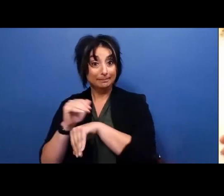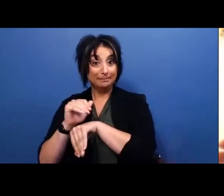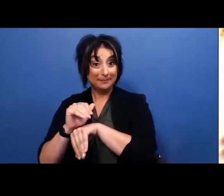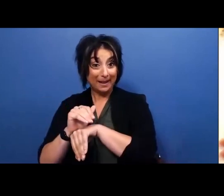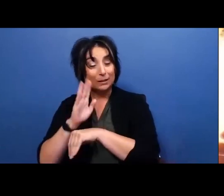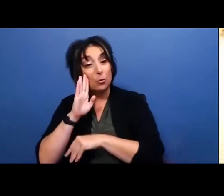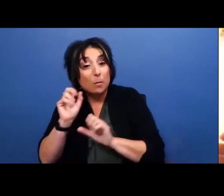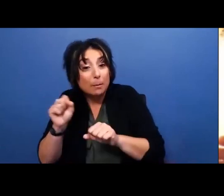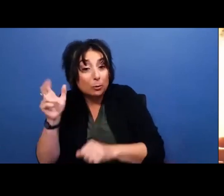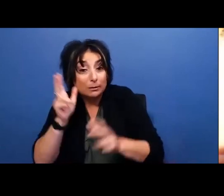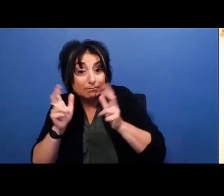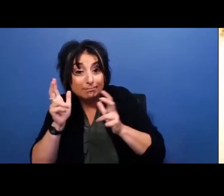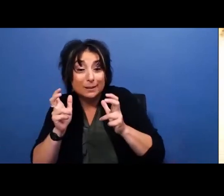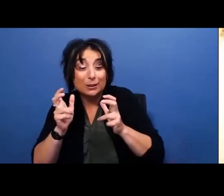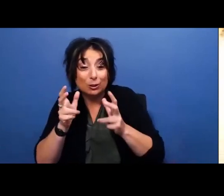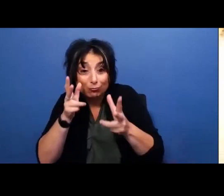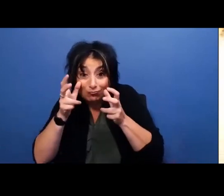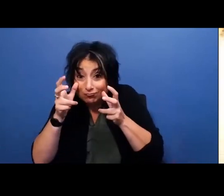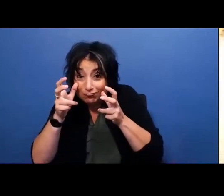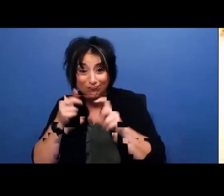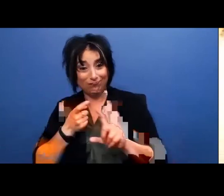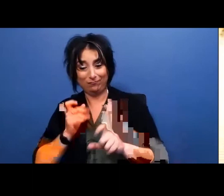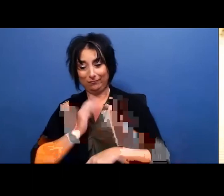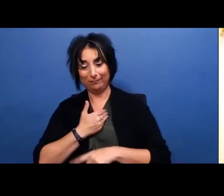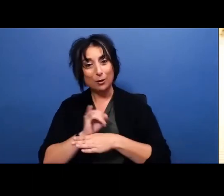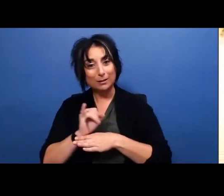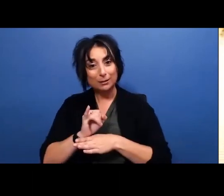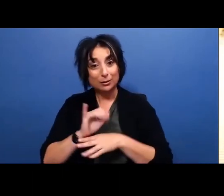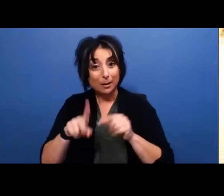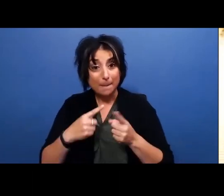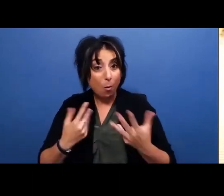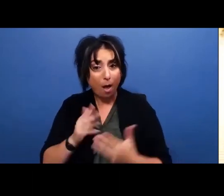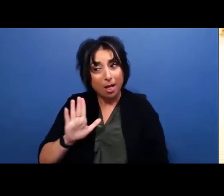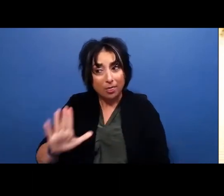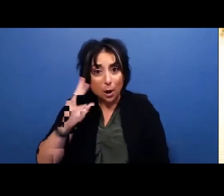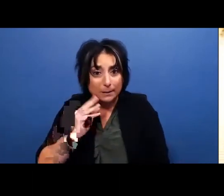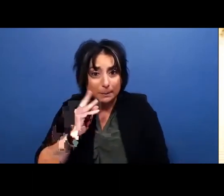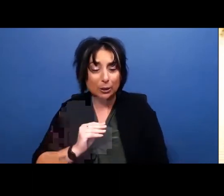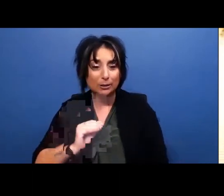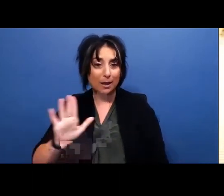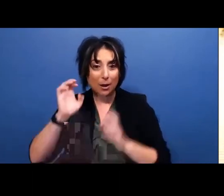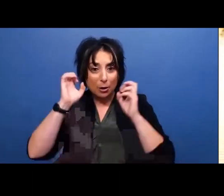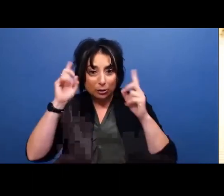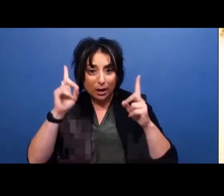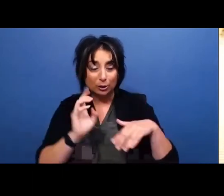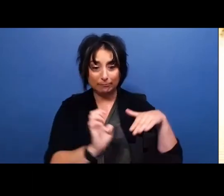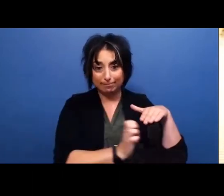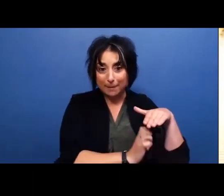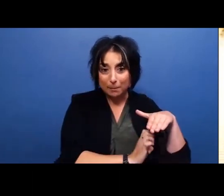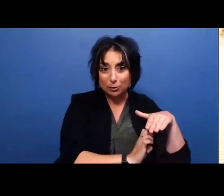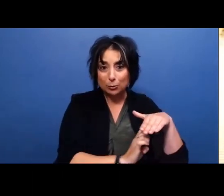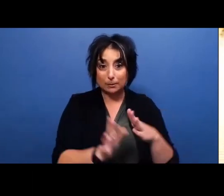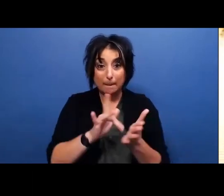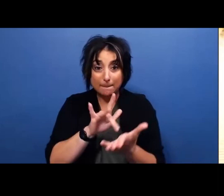be able to hear from our interns about their experience in education, elementary, middle school, and high